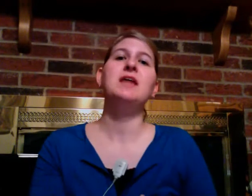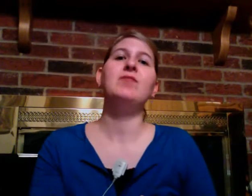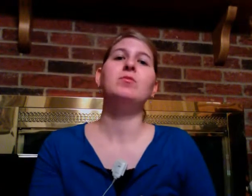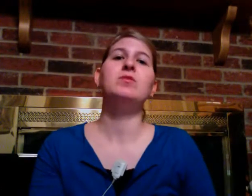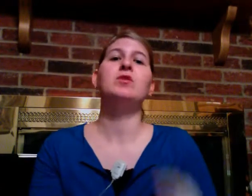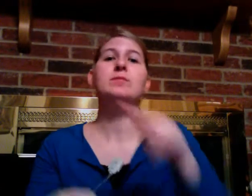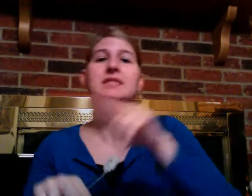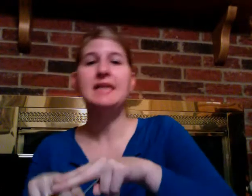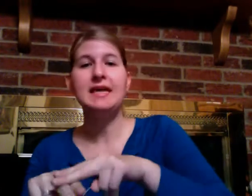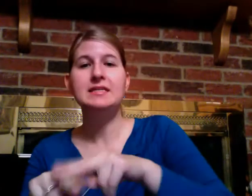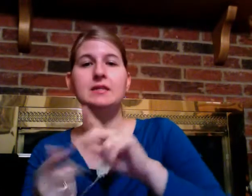from a verb sit